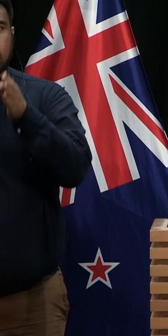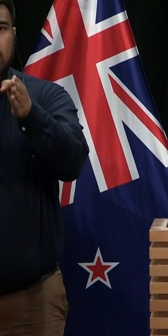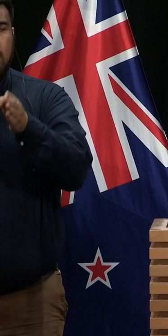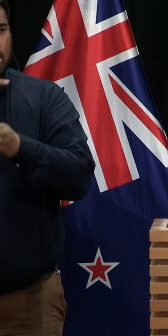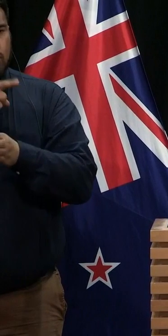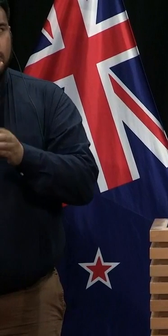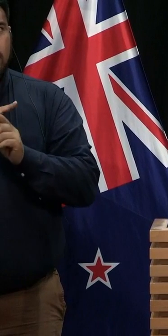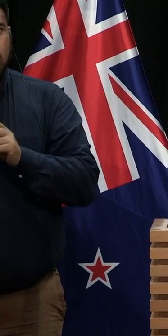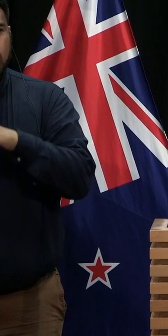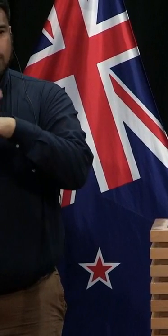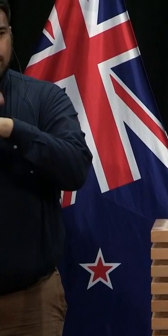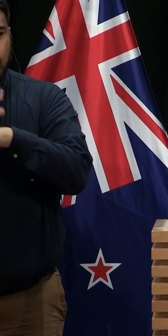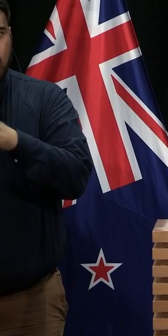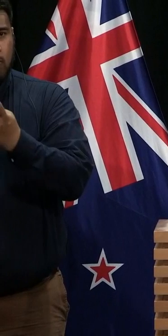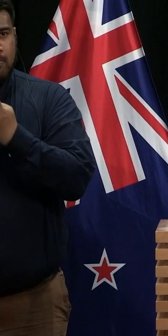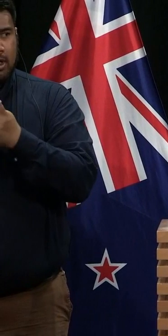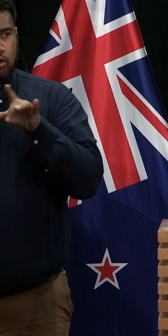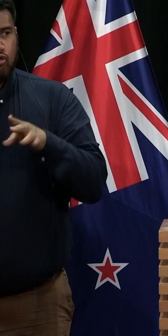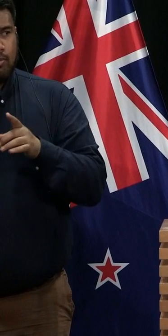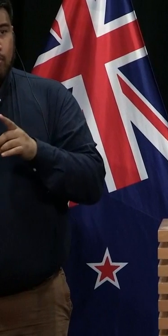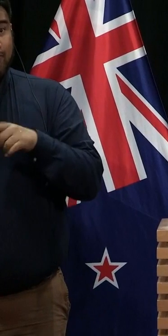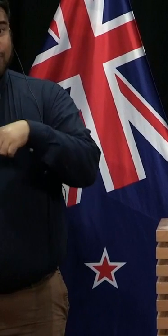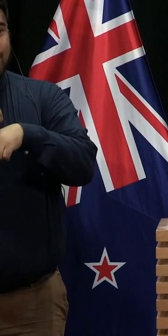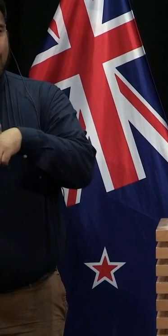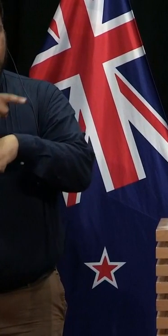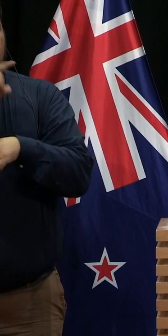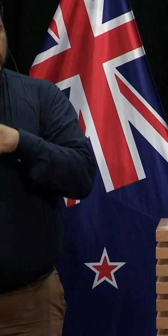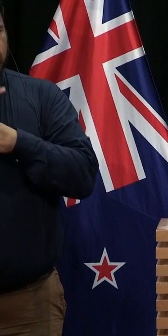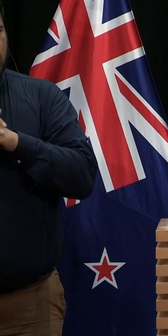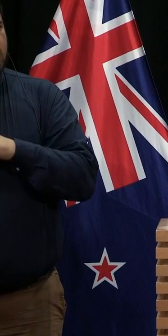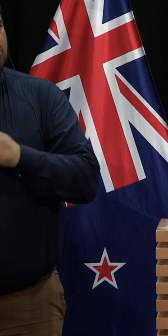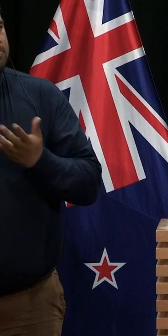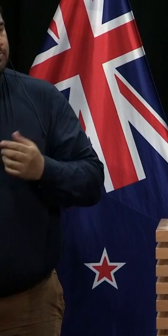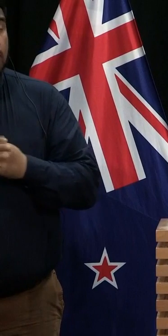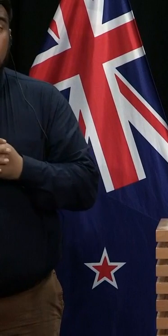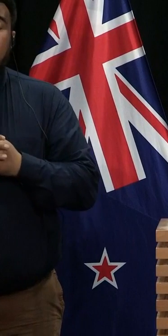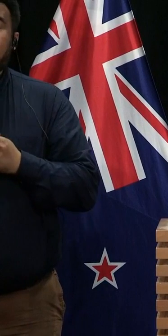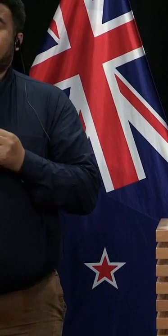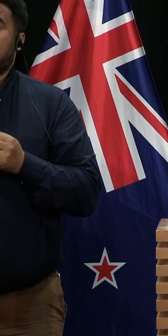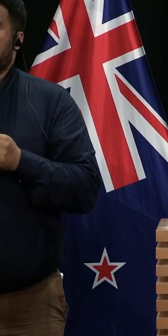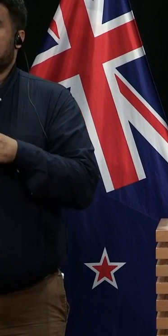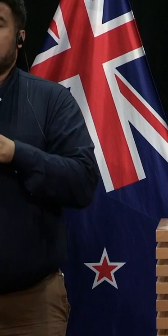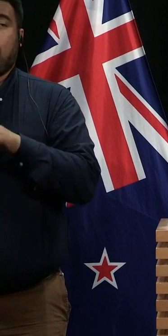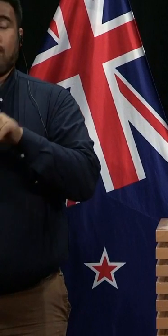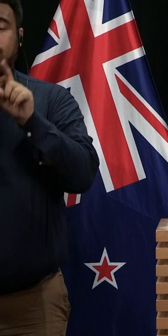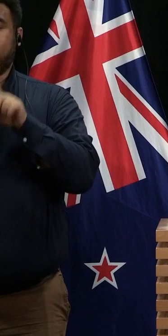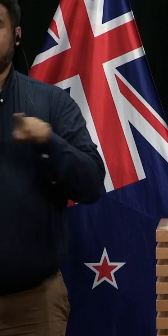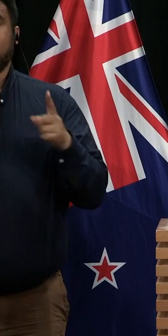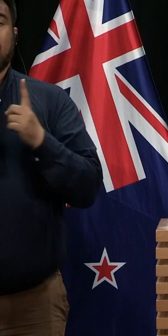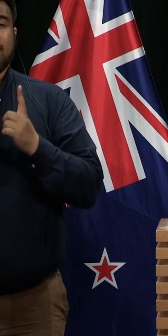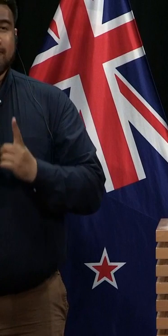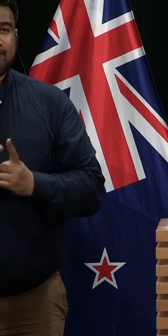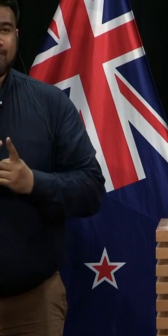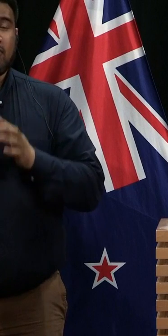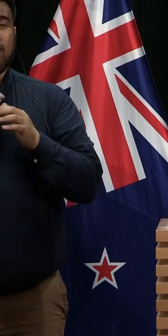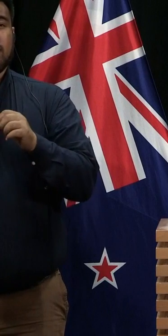with your Australian counterpart for the first time. What are you expecting to discuss? A whole range of issues.